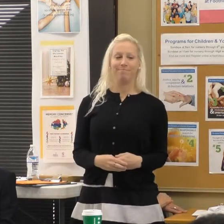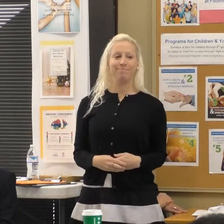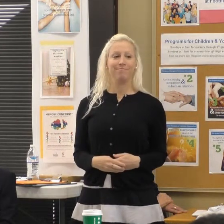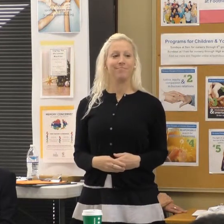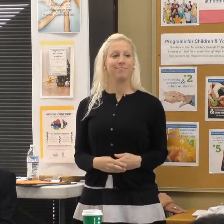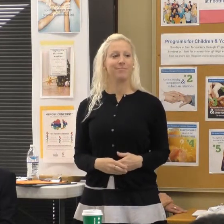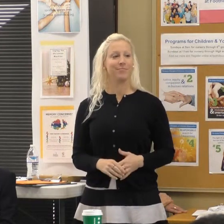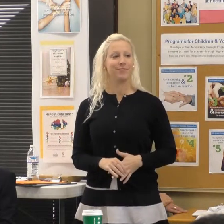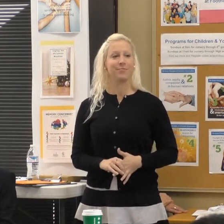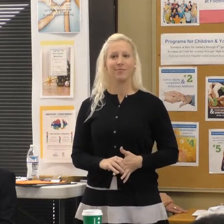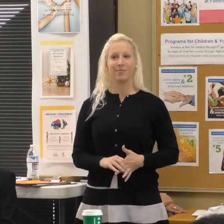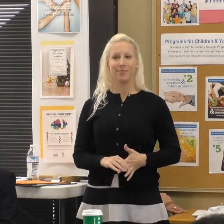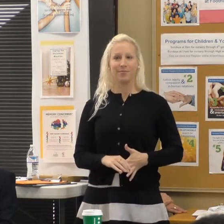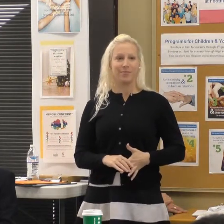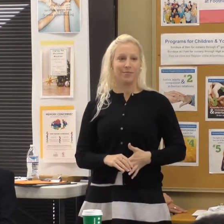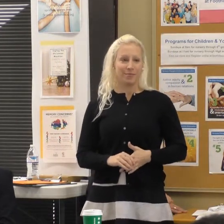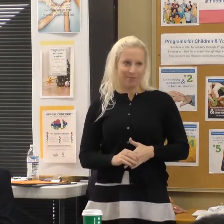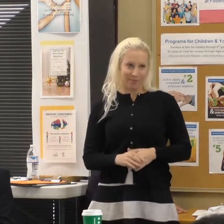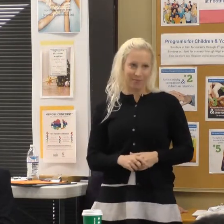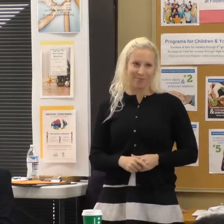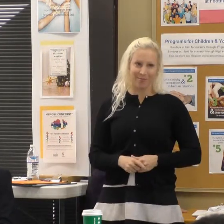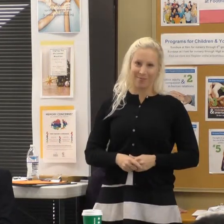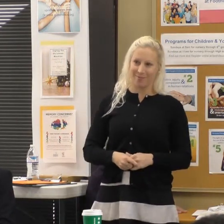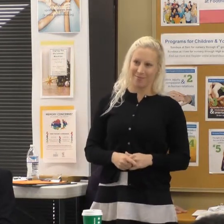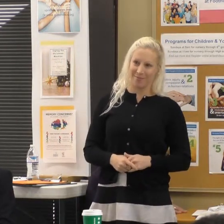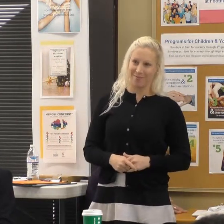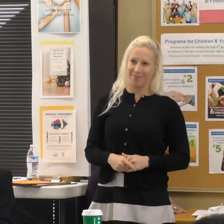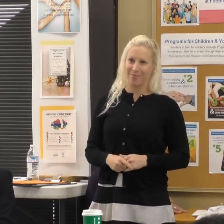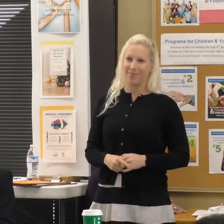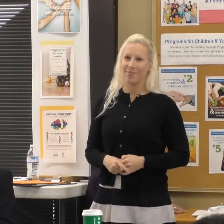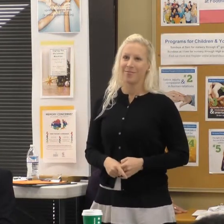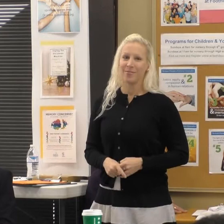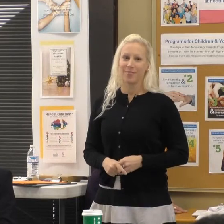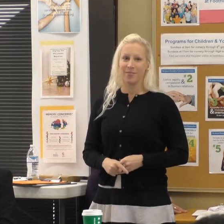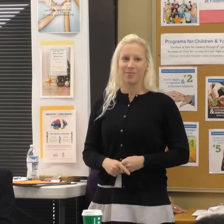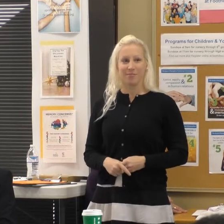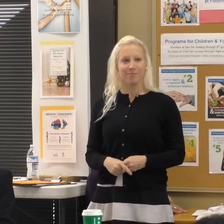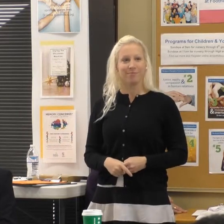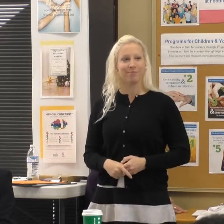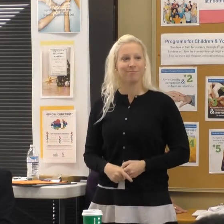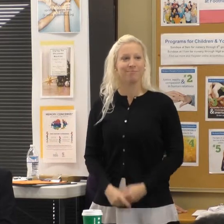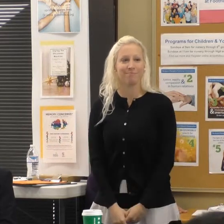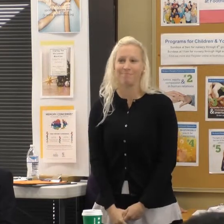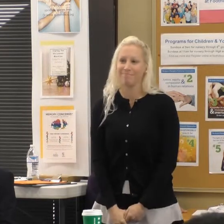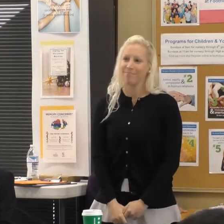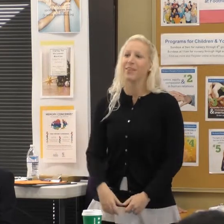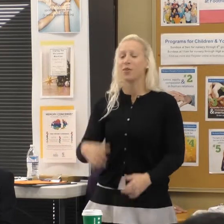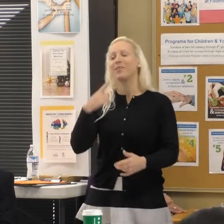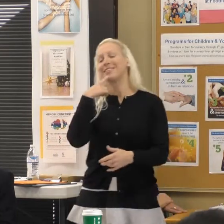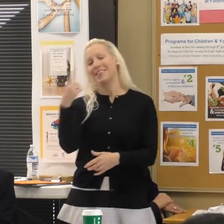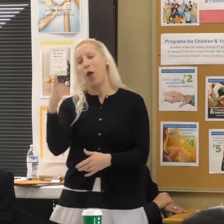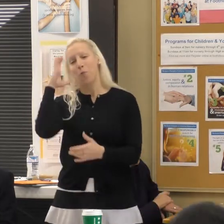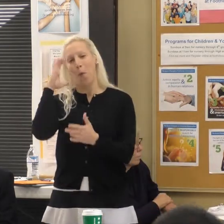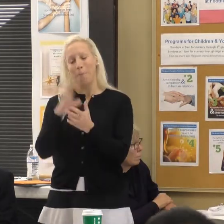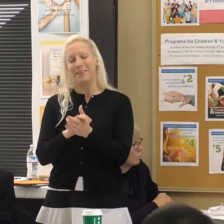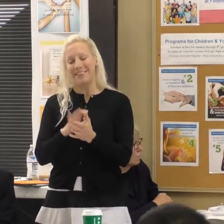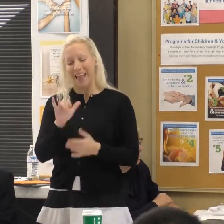So what she says, you're going to likely die, period.